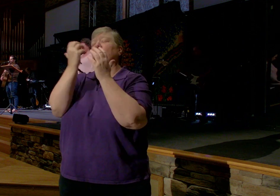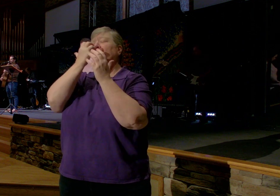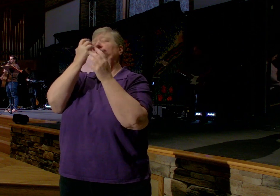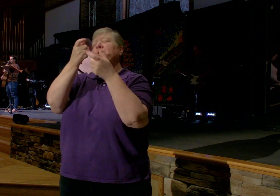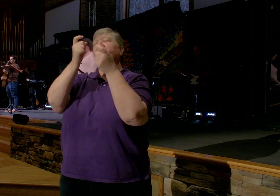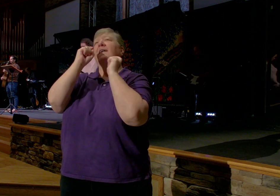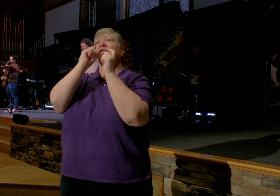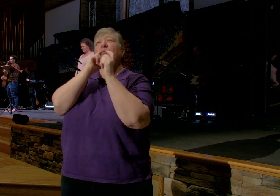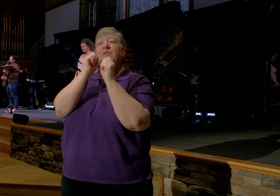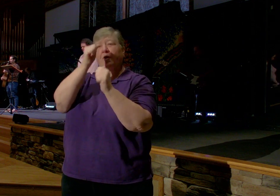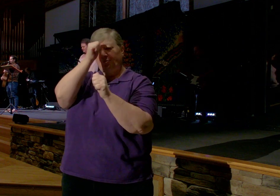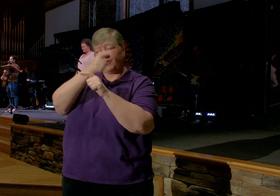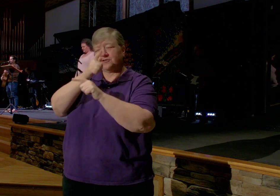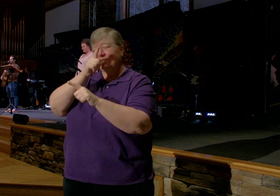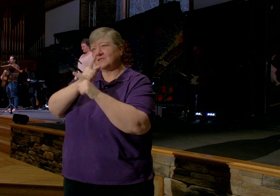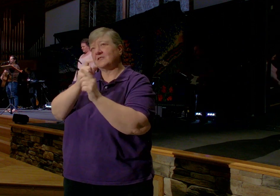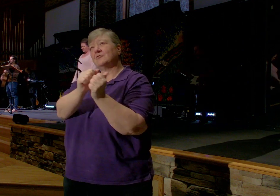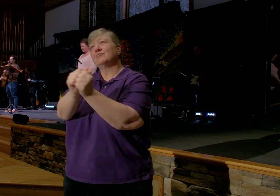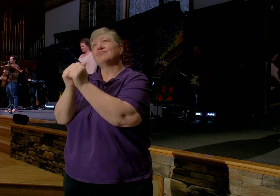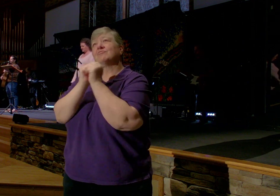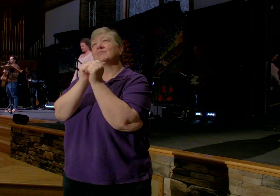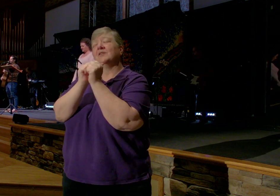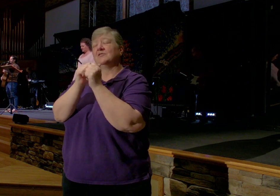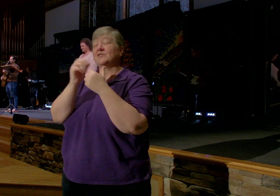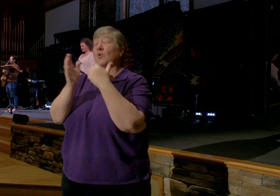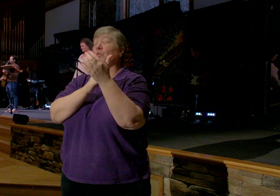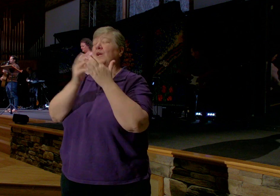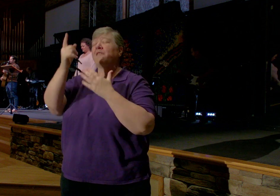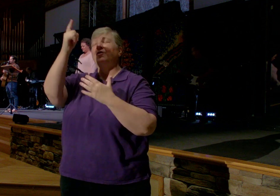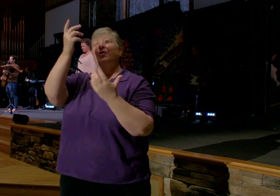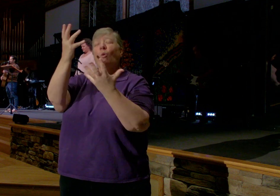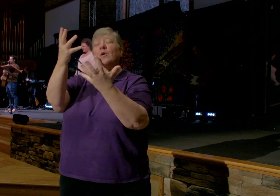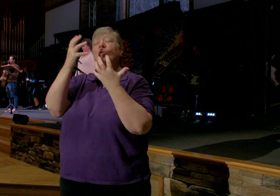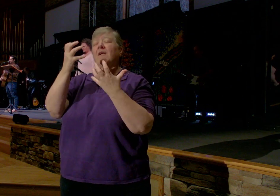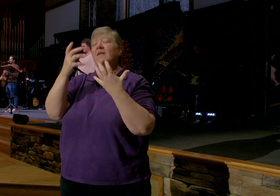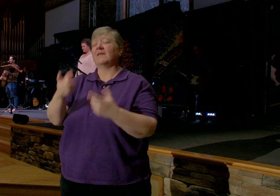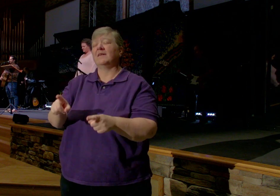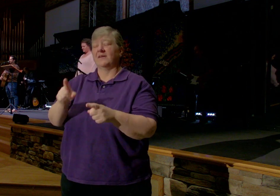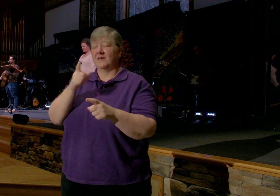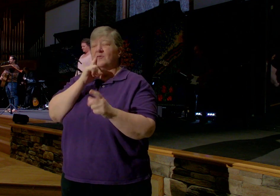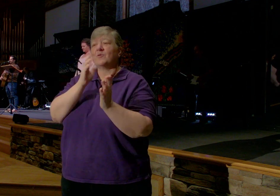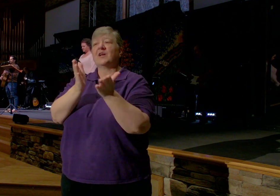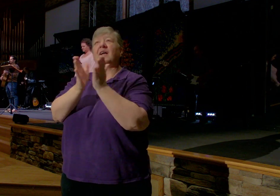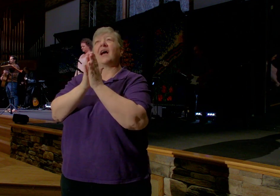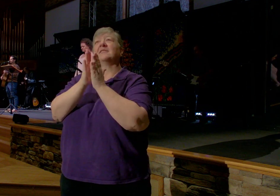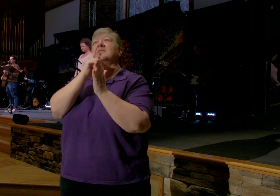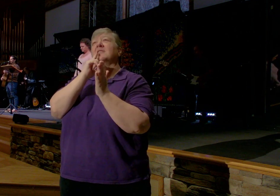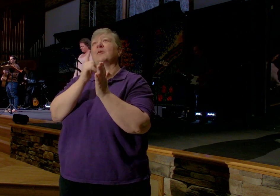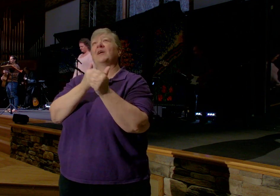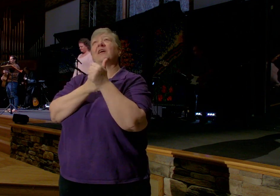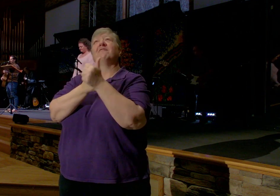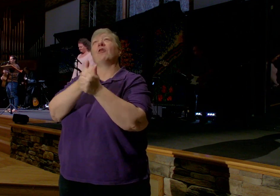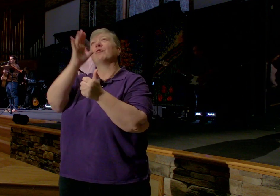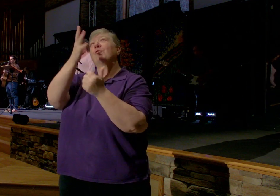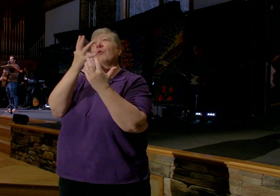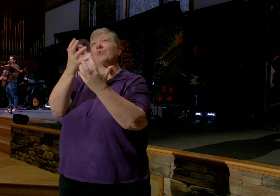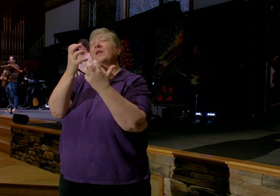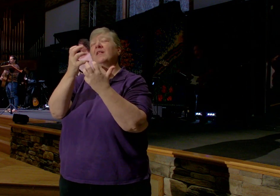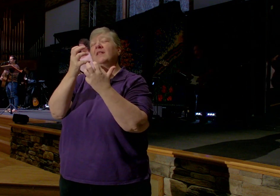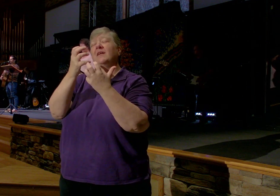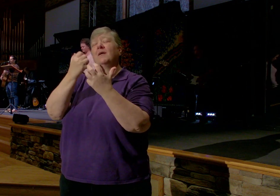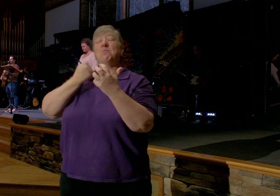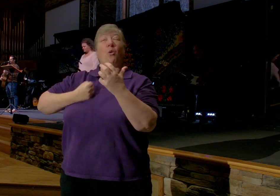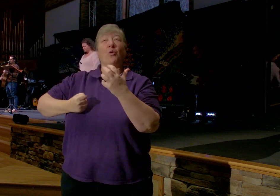worship alongside our brothers and sisters in Christ, God. So whatever your will may be, we just ask that it be done, and we ask that we can follow